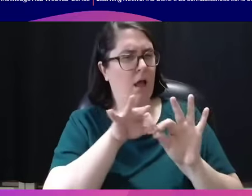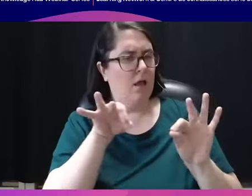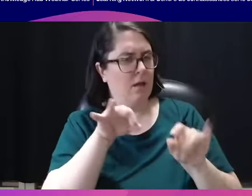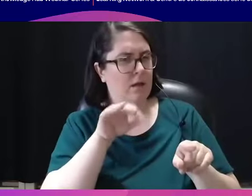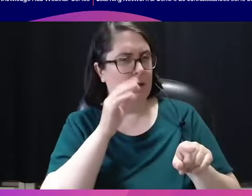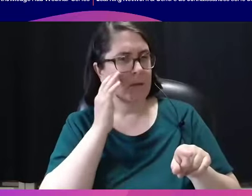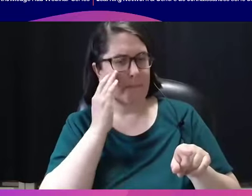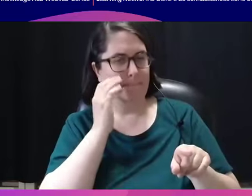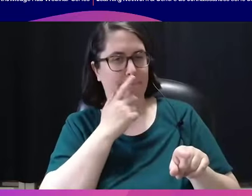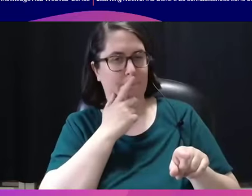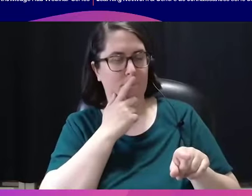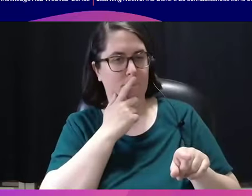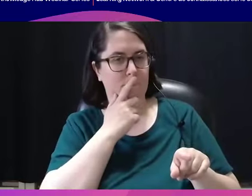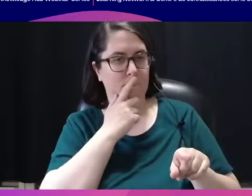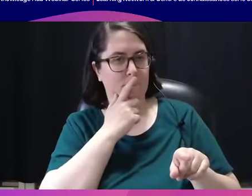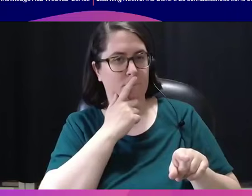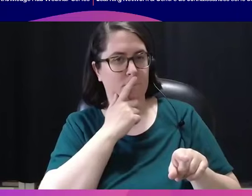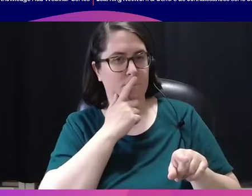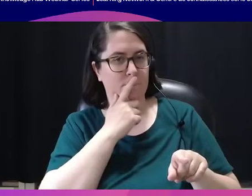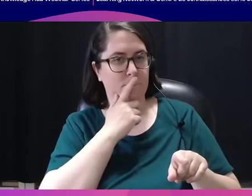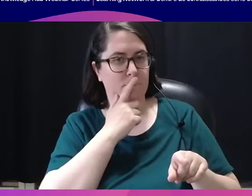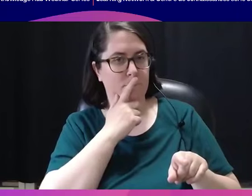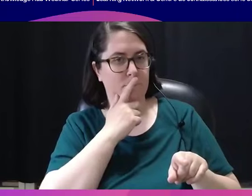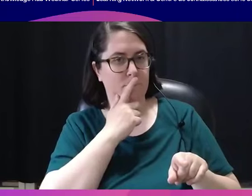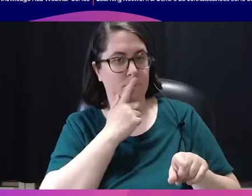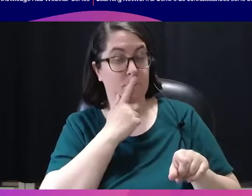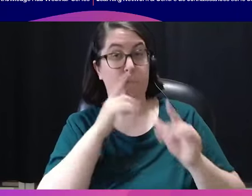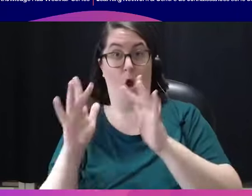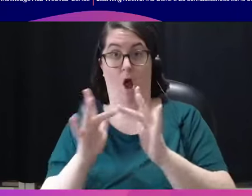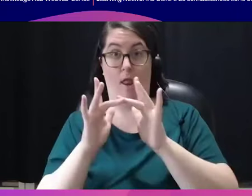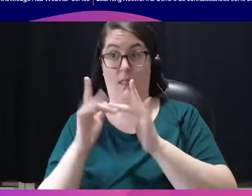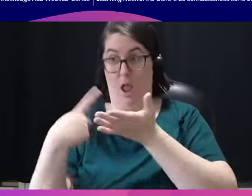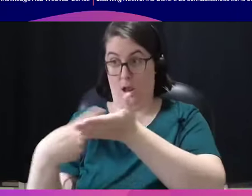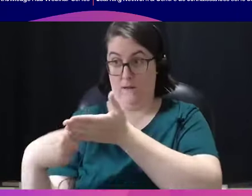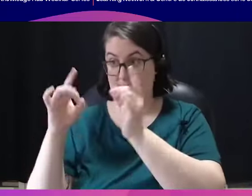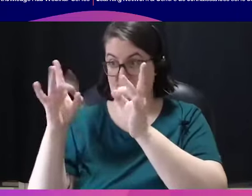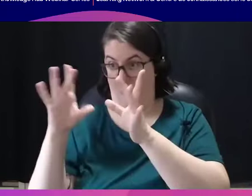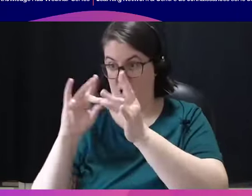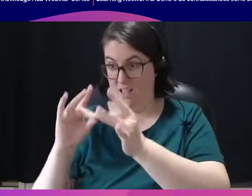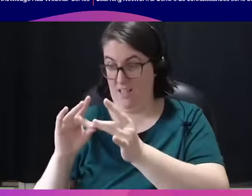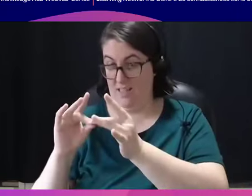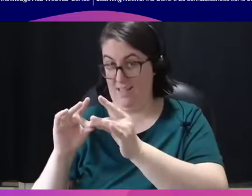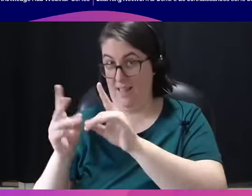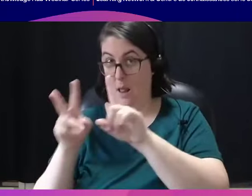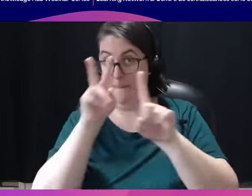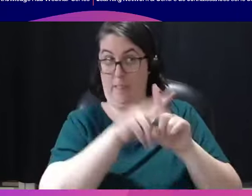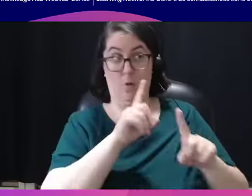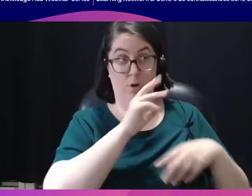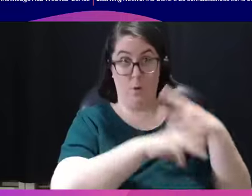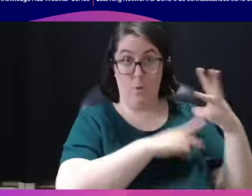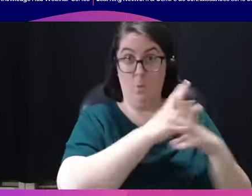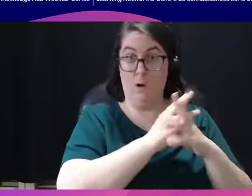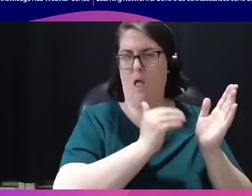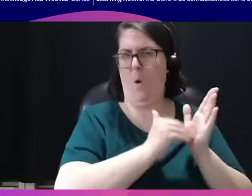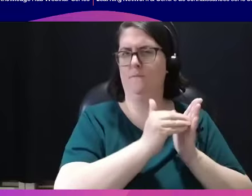how frequently the violence carries over out of the online environment? And what do we know about the degree to which incels are committed